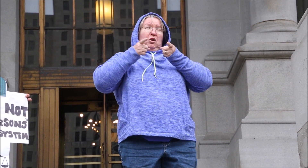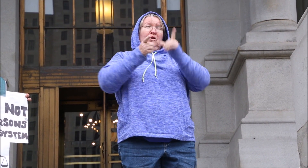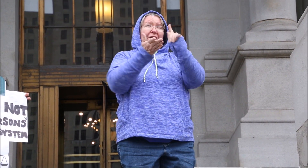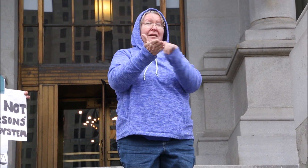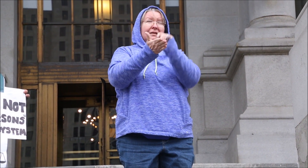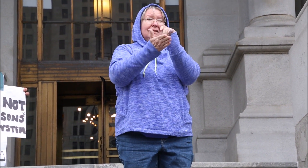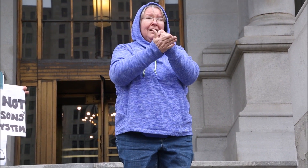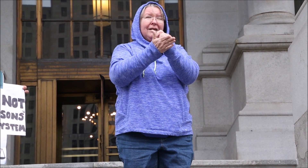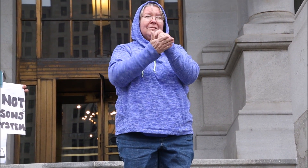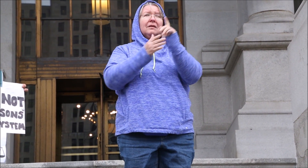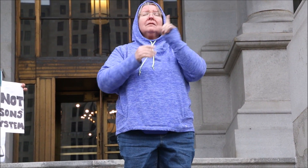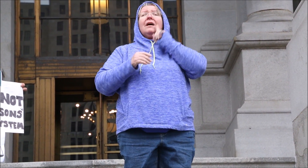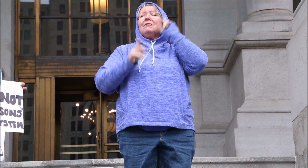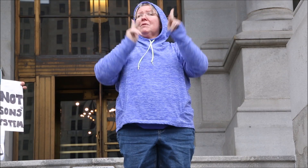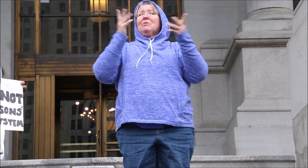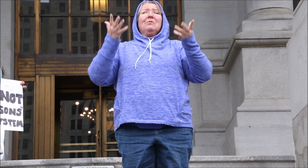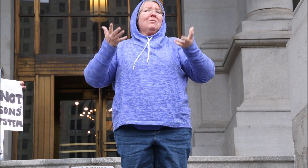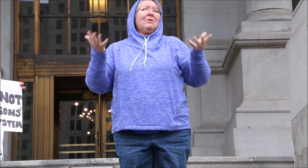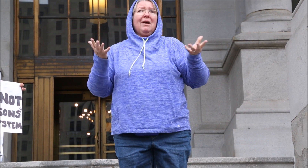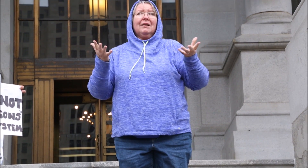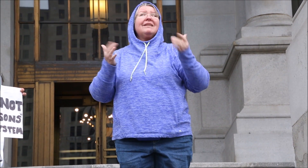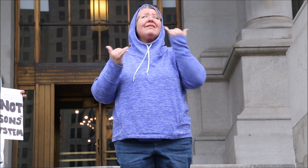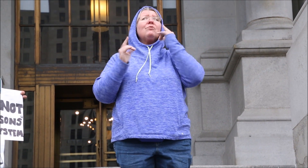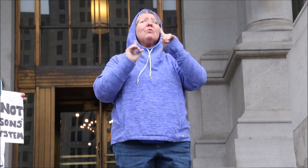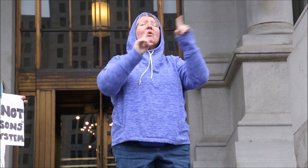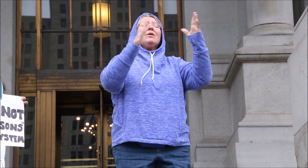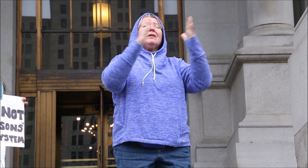just said this. You have to have registered voters to say enough already.